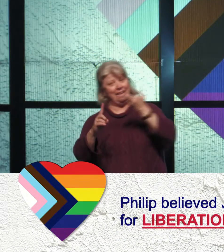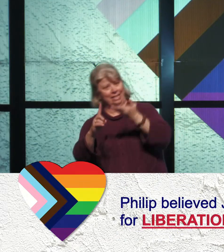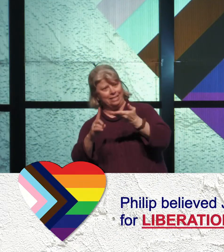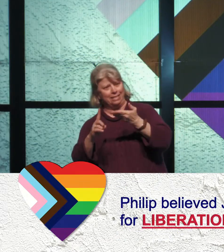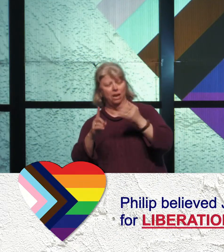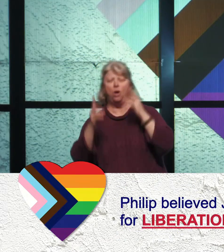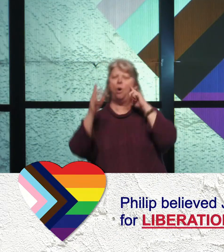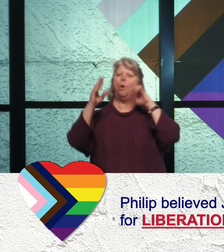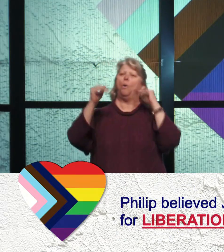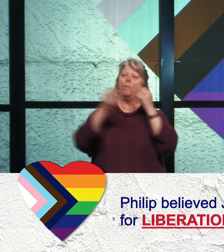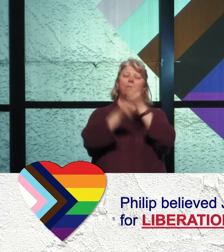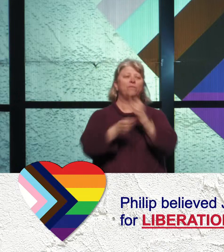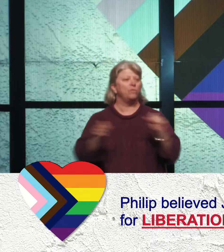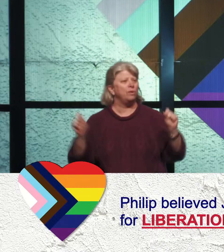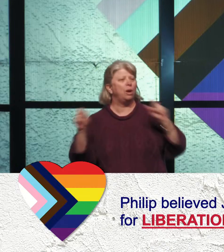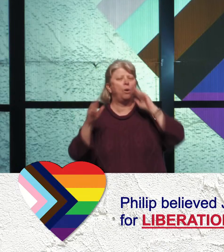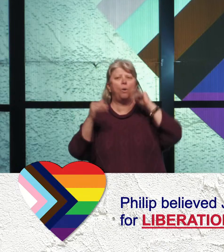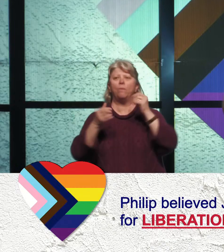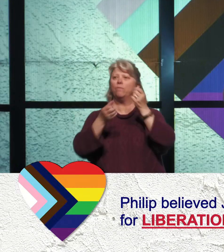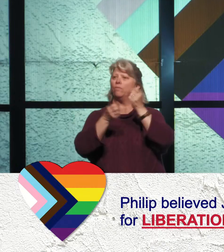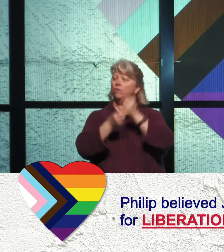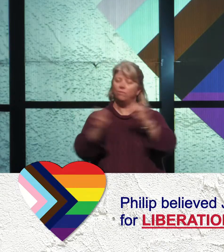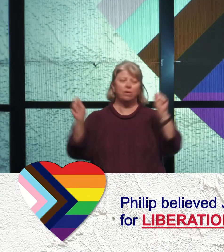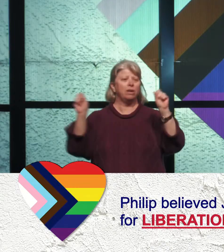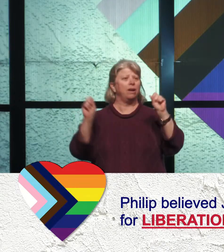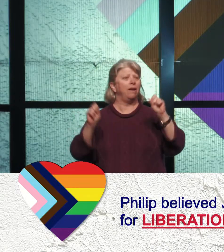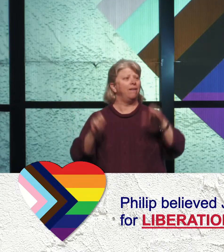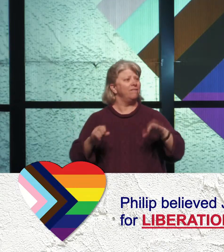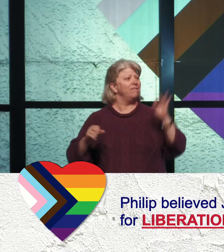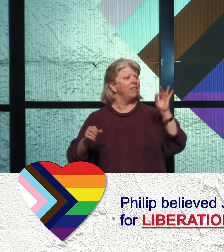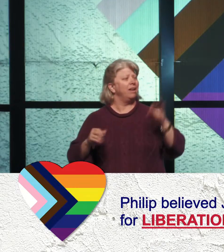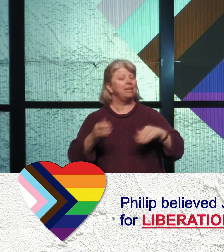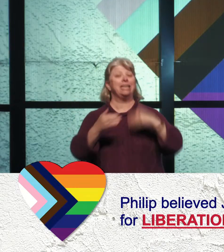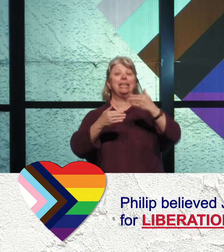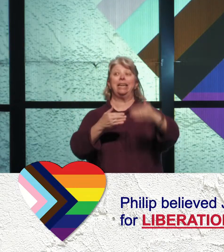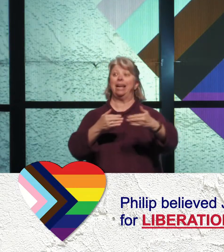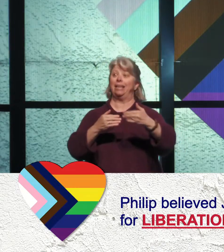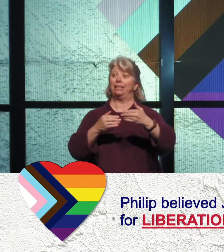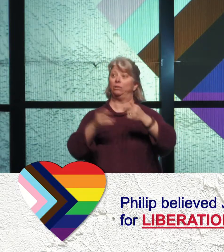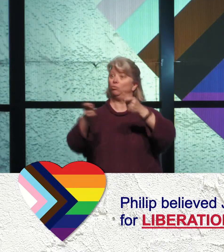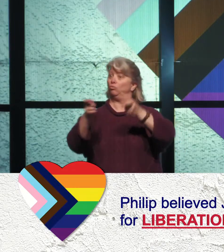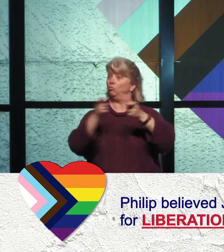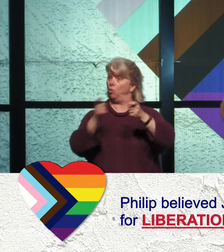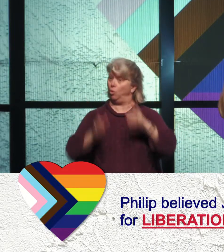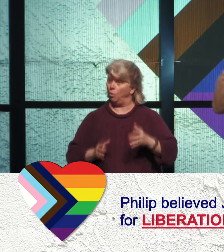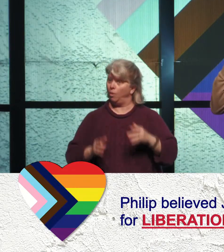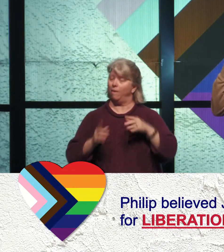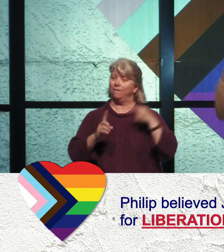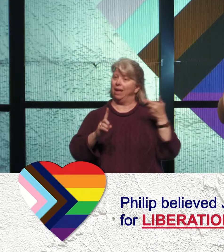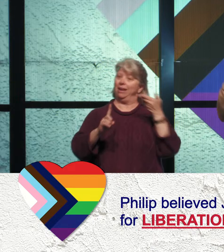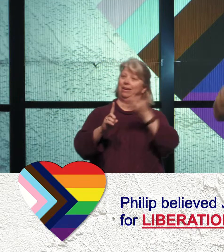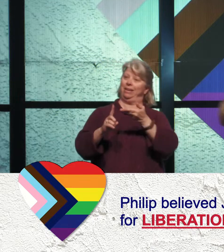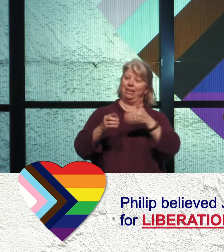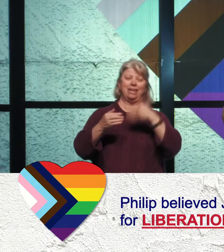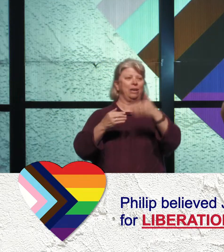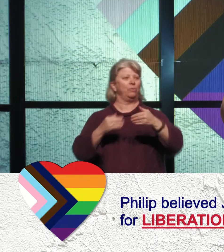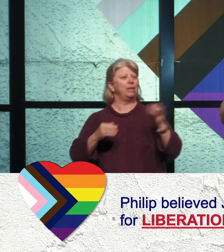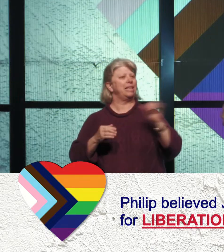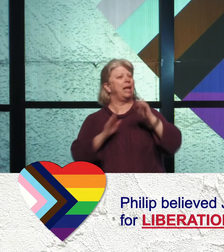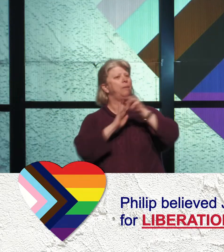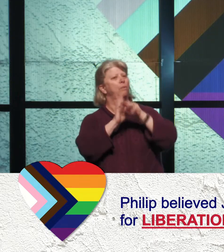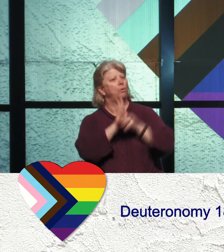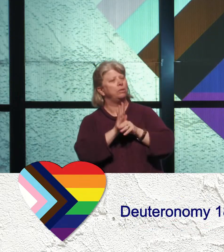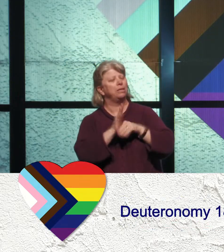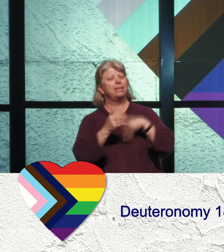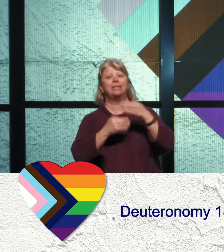our hope for freedom, our hope for liberation. We have found the next ruler. We found the next one, like Moses, the